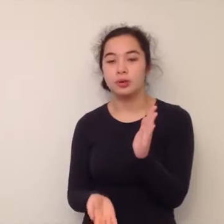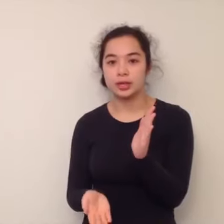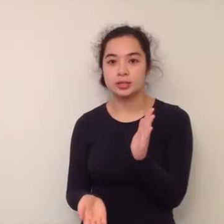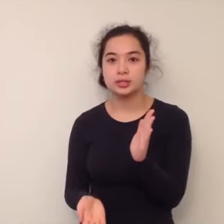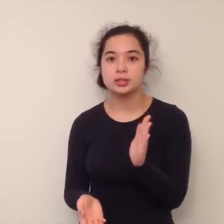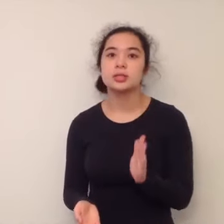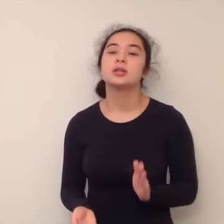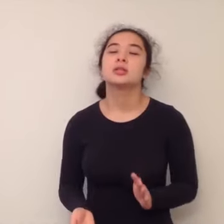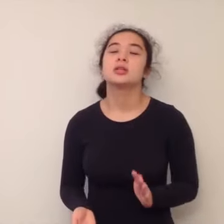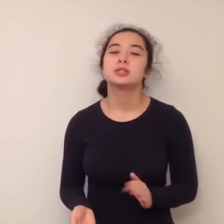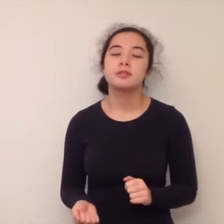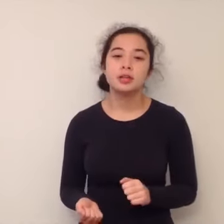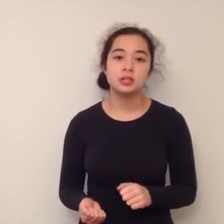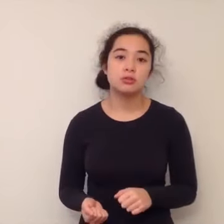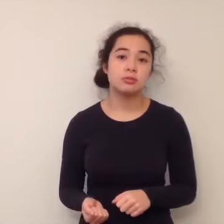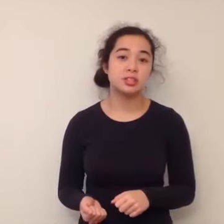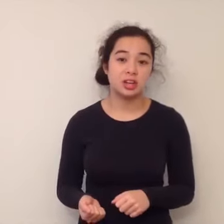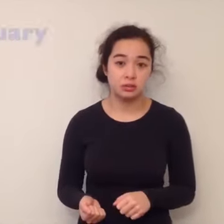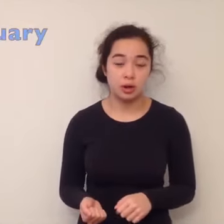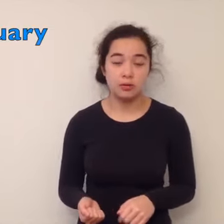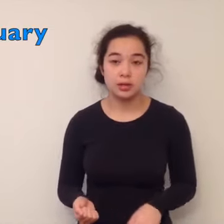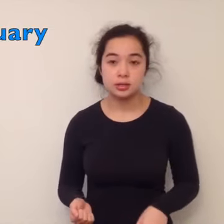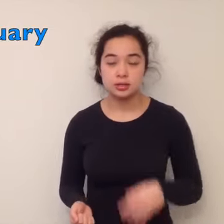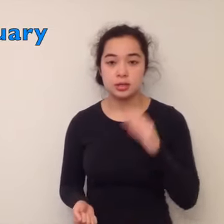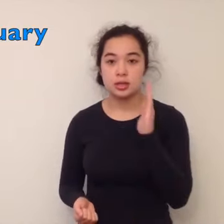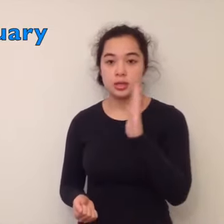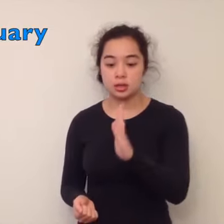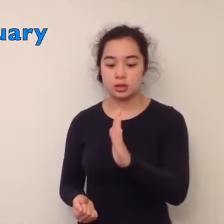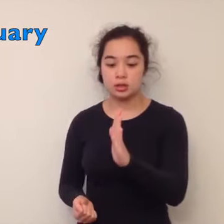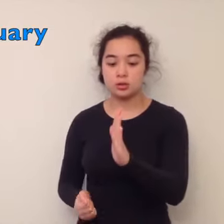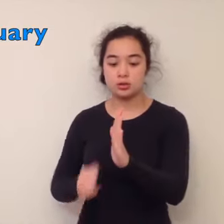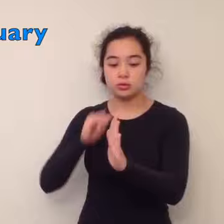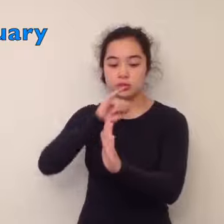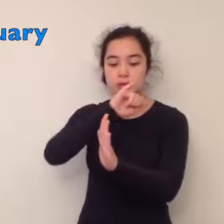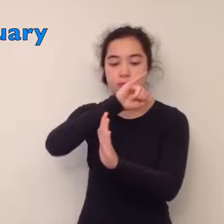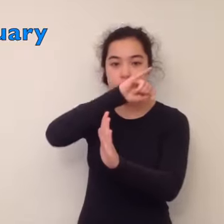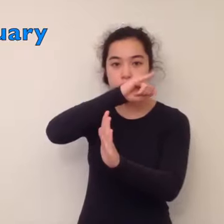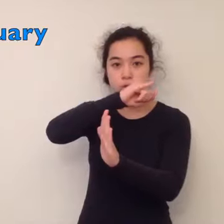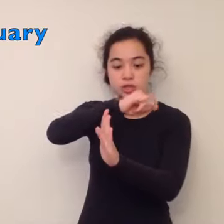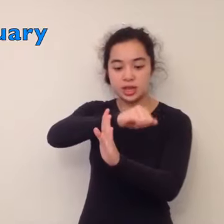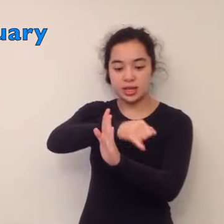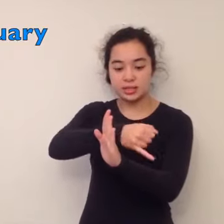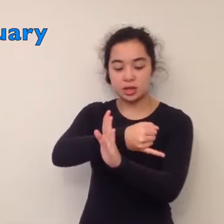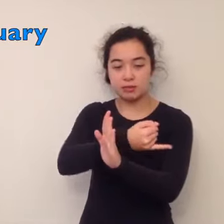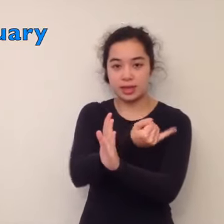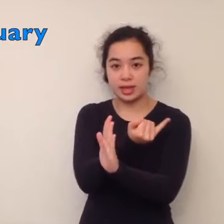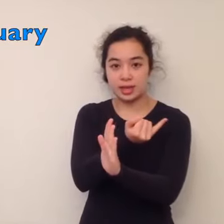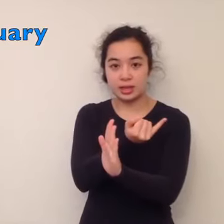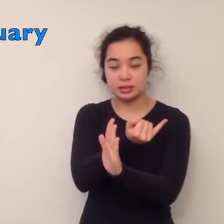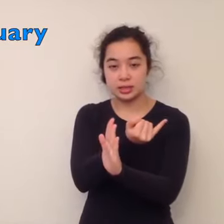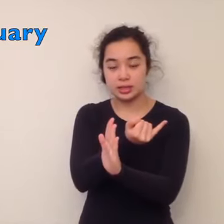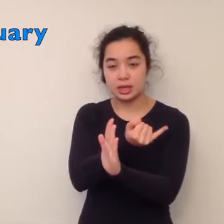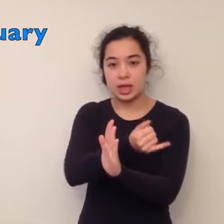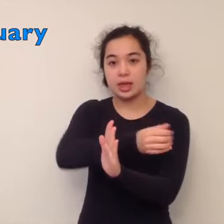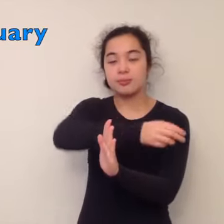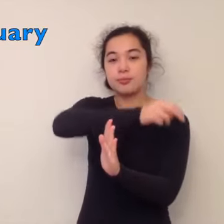right. So first off, for January, you do the J sign over here, and